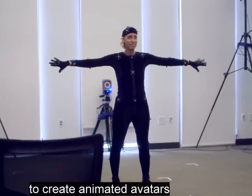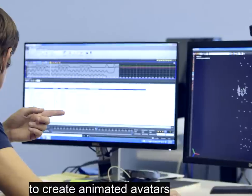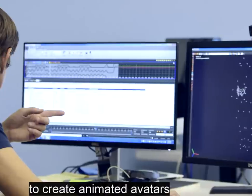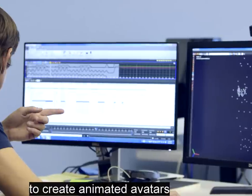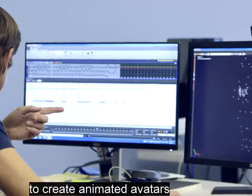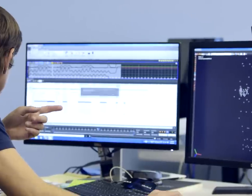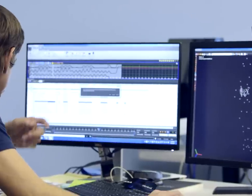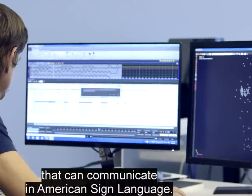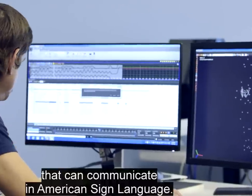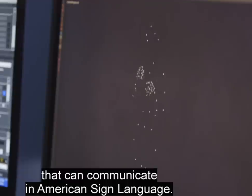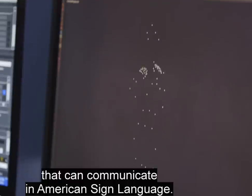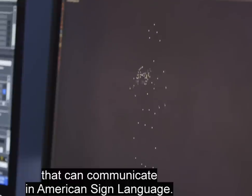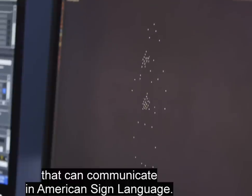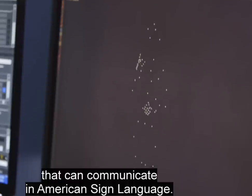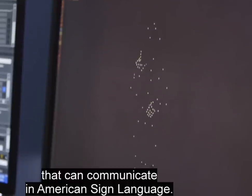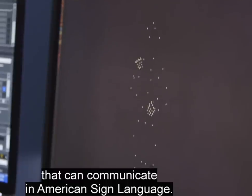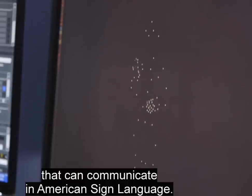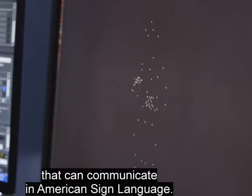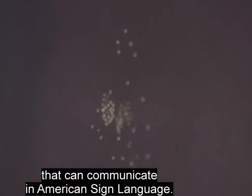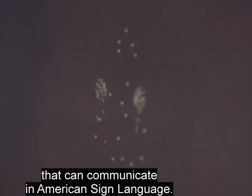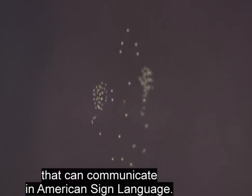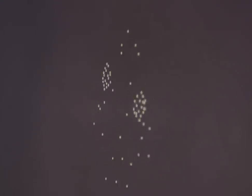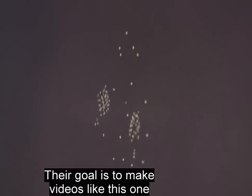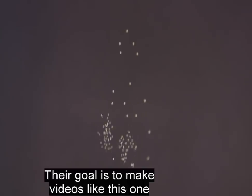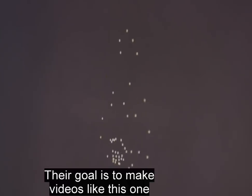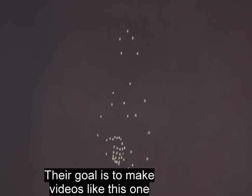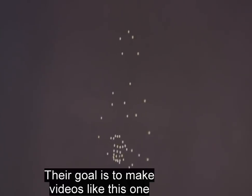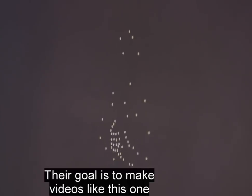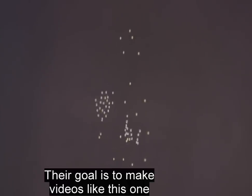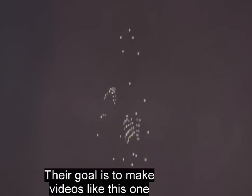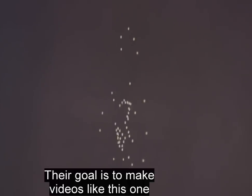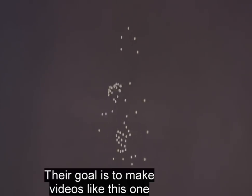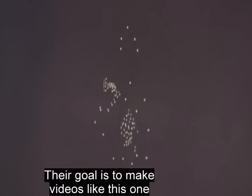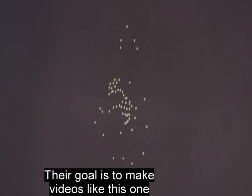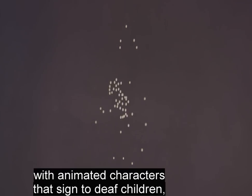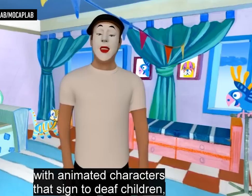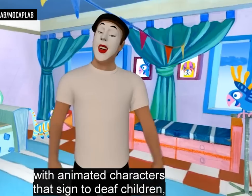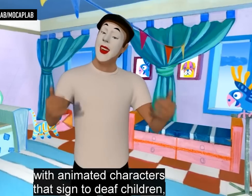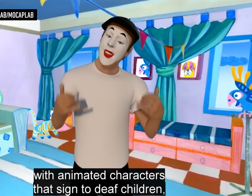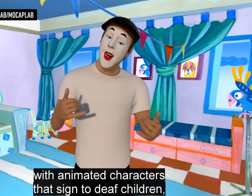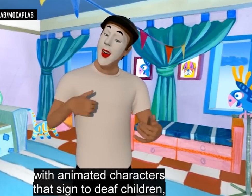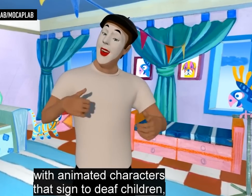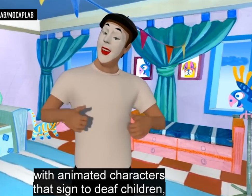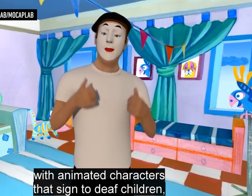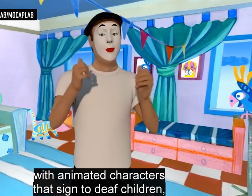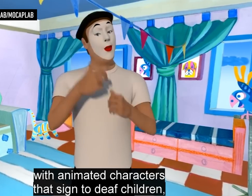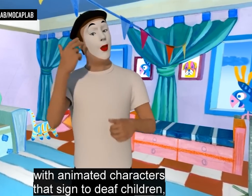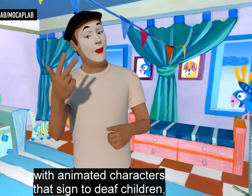to create animated avatars that can communicate in American Sign Language. Their goal is to make videos like this one, with animated characters that sign to